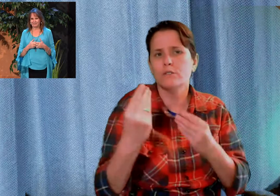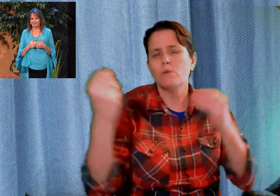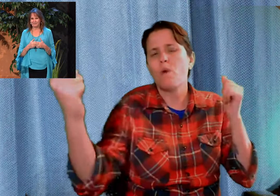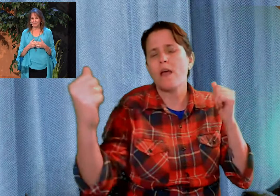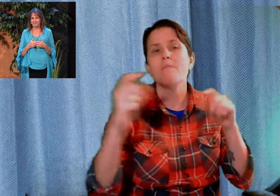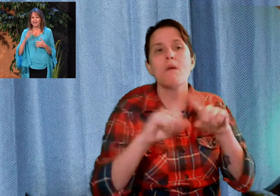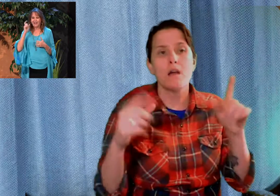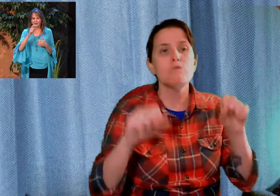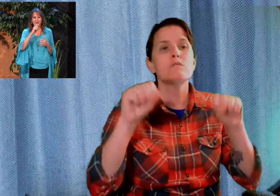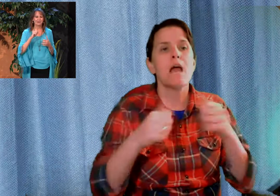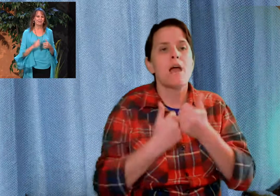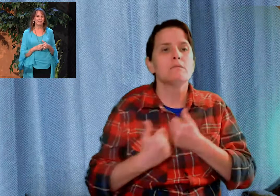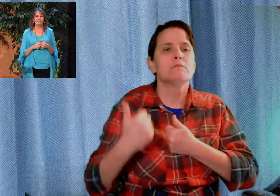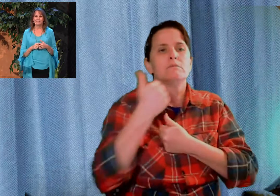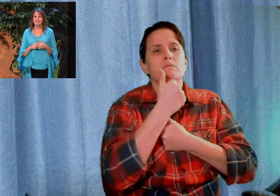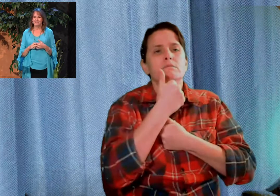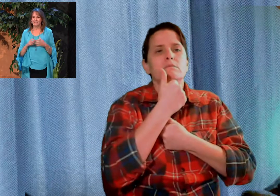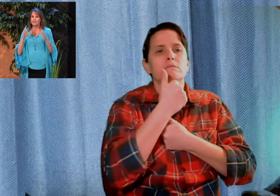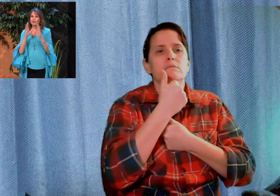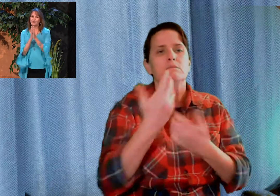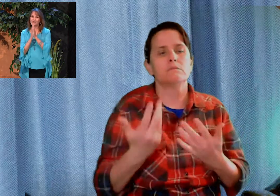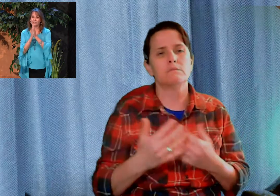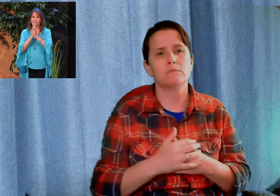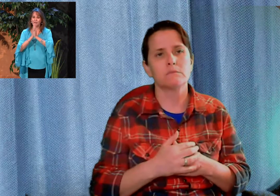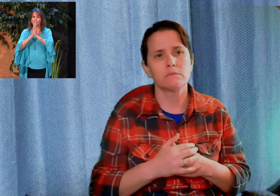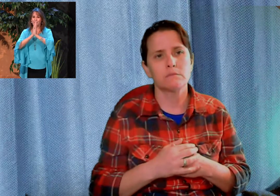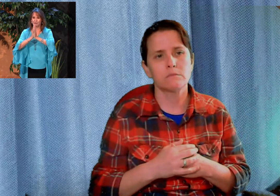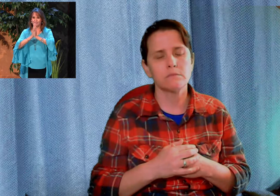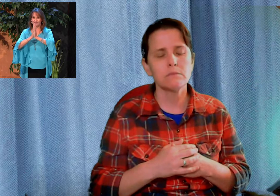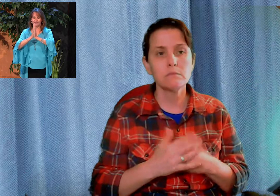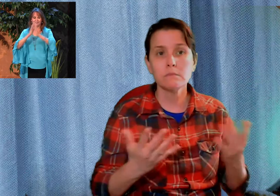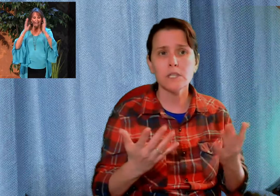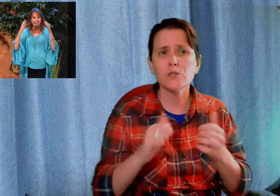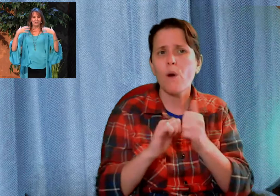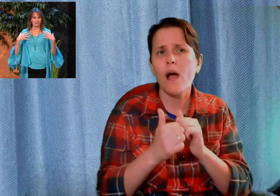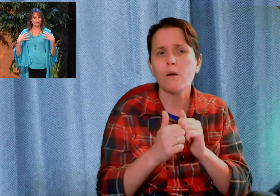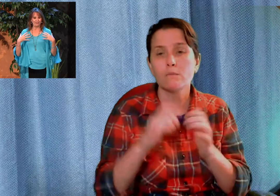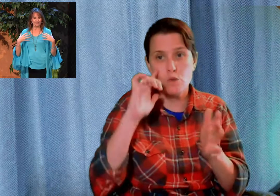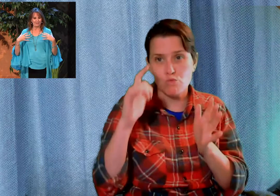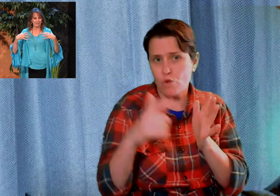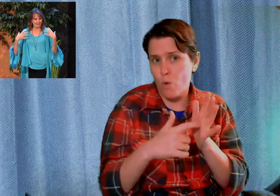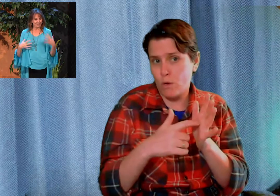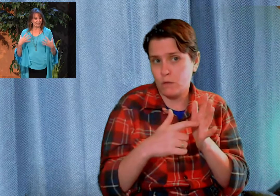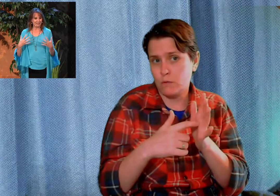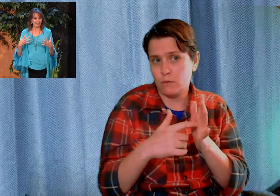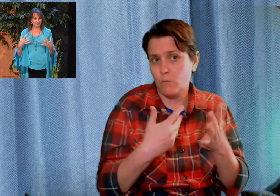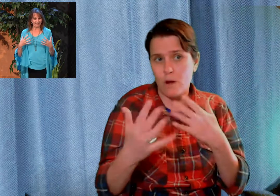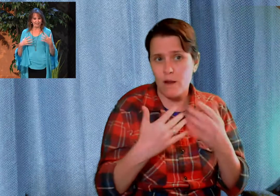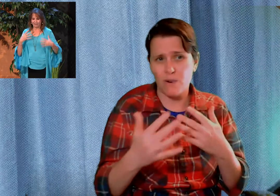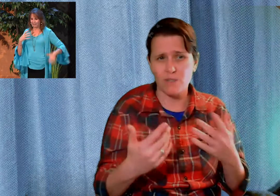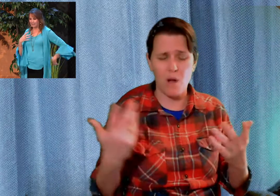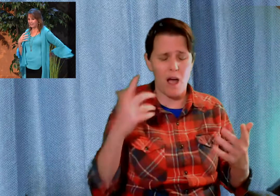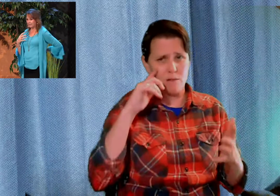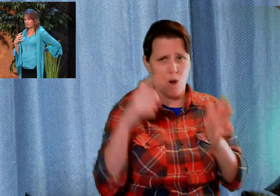it. How do you do it? Notice what you notice. Like I notice, I